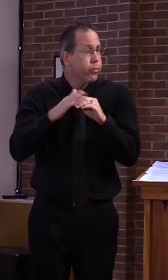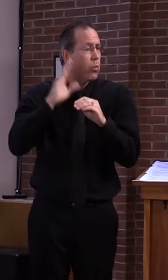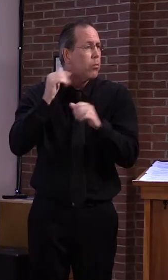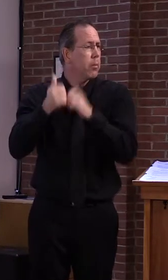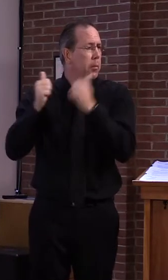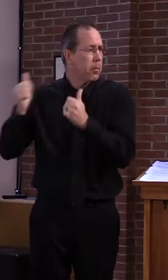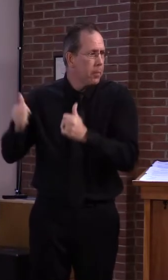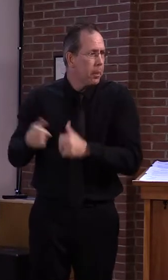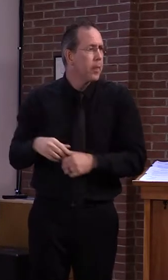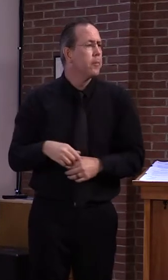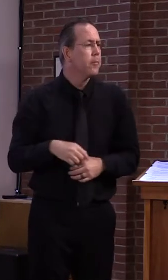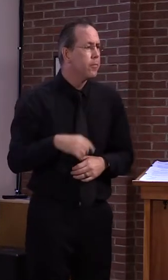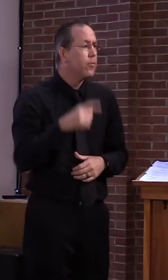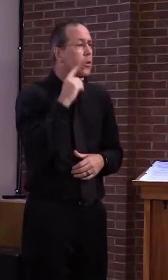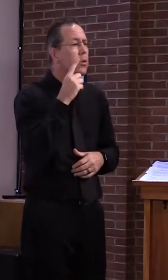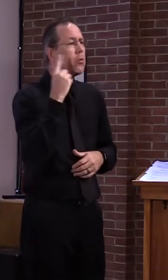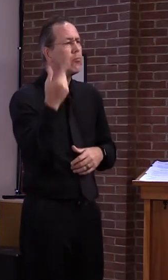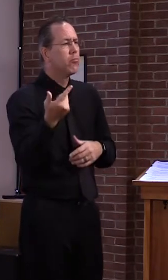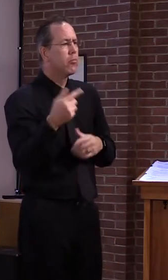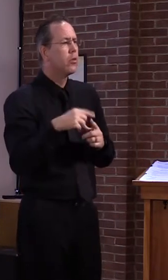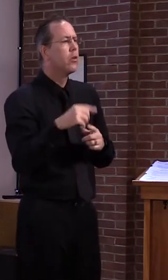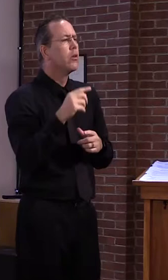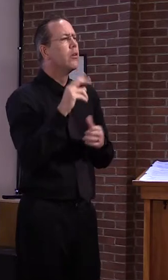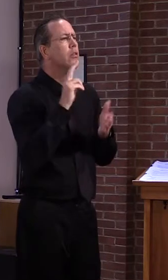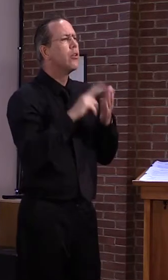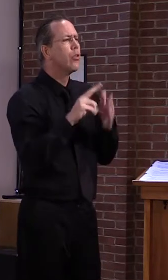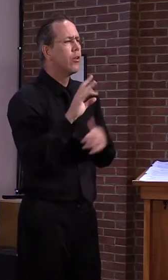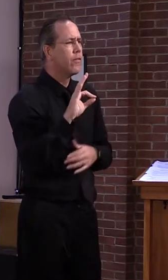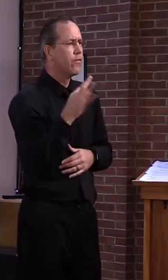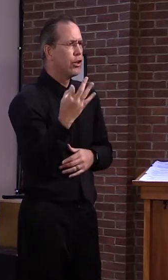progress there, I'll turn it over to Secretary Dan French.